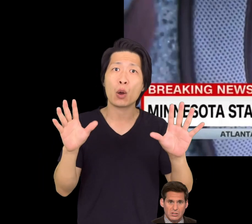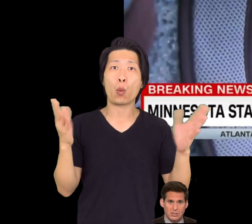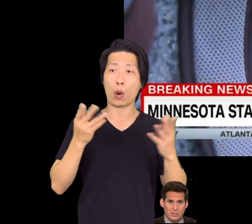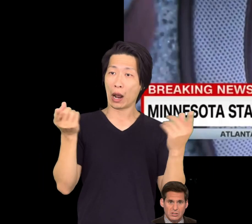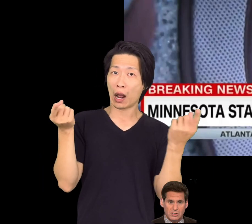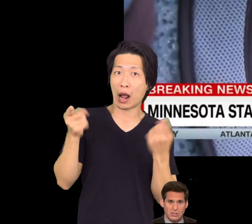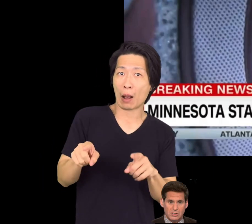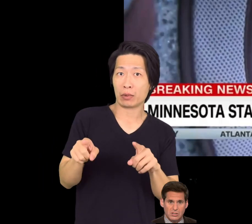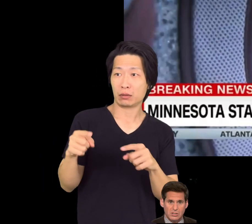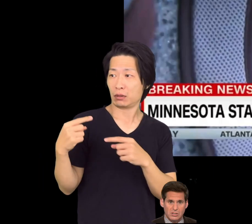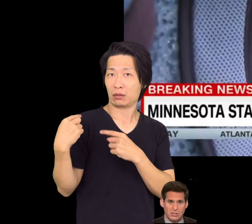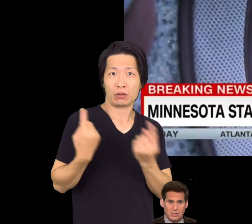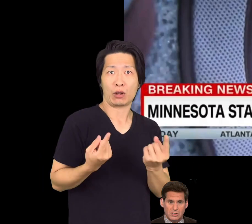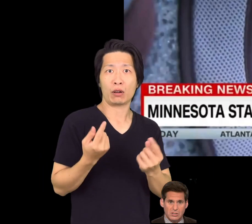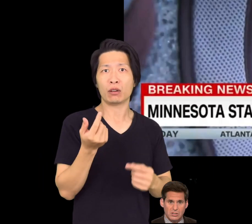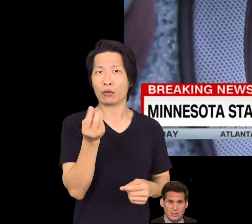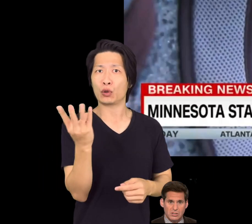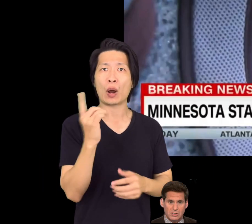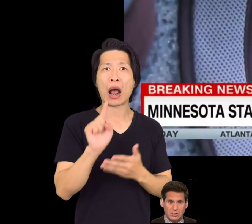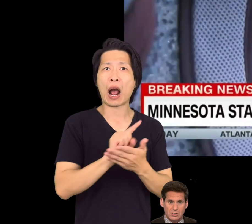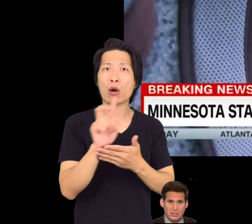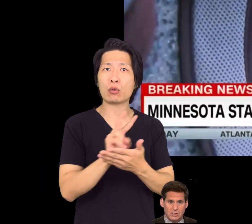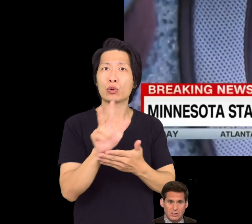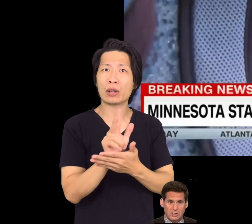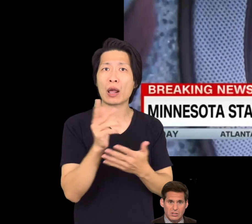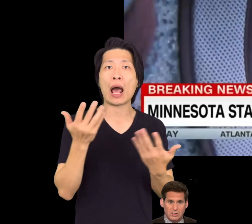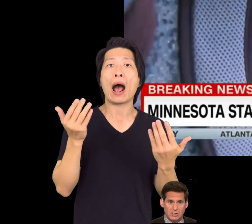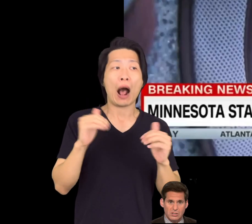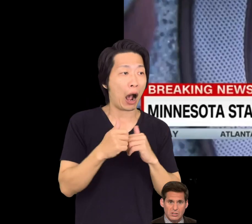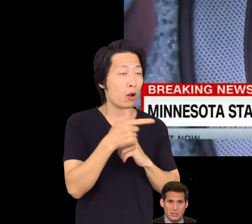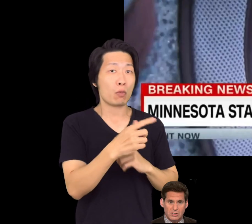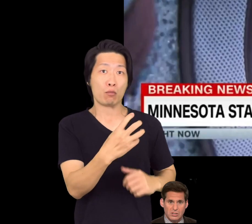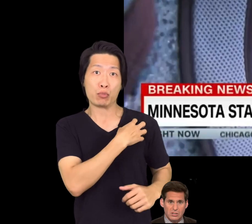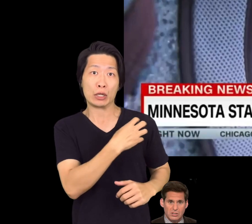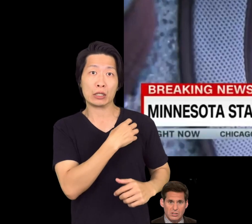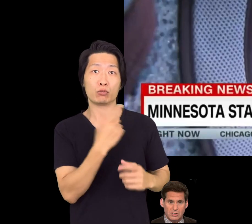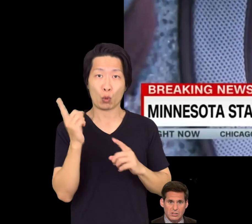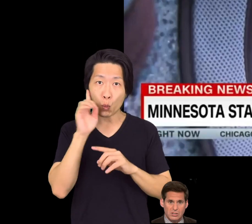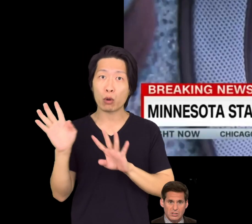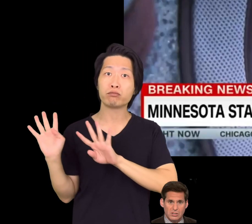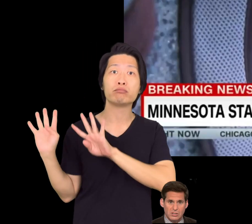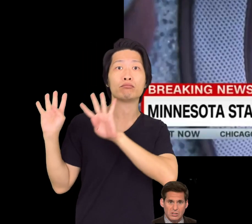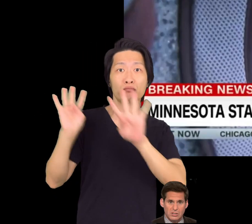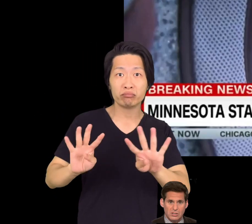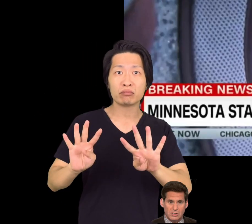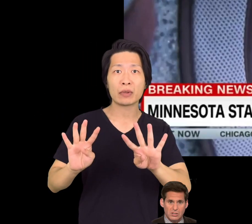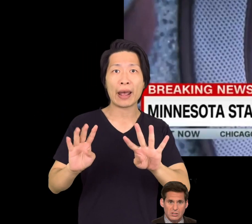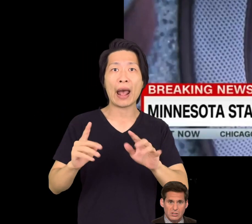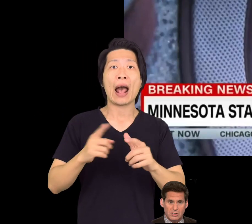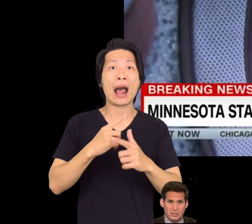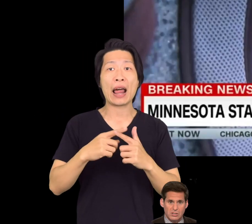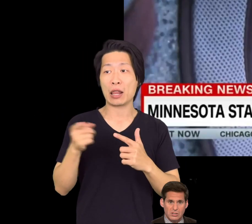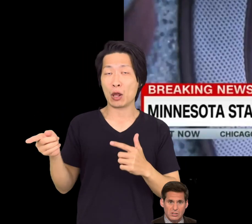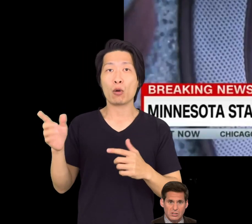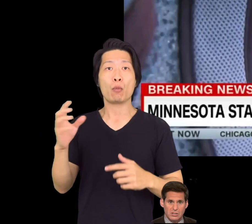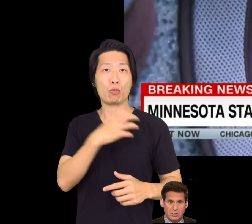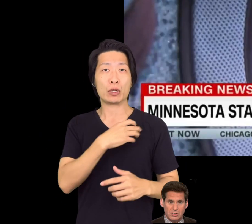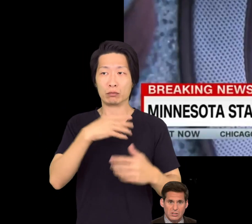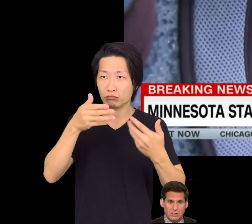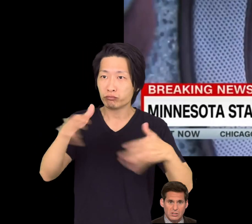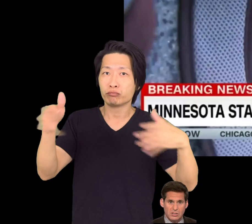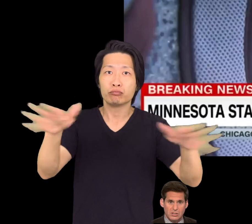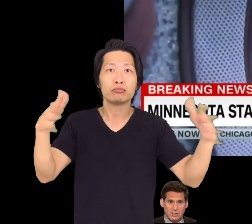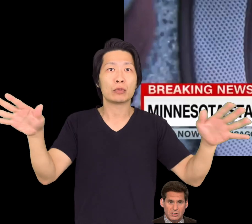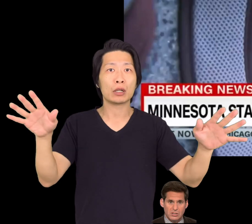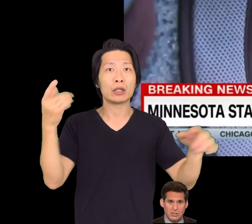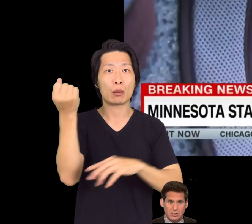explaining what had happened over the last few hours and how law enforcement was arriving on the scene and how they